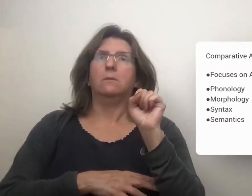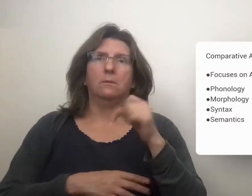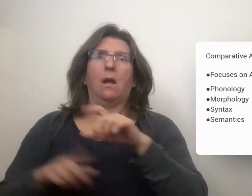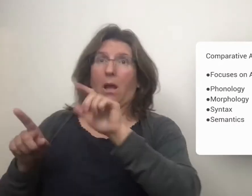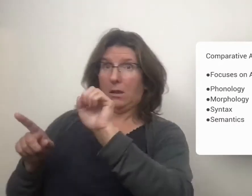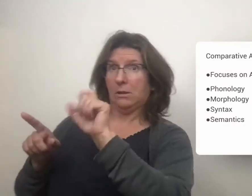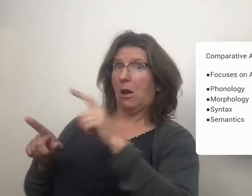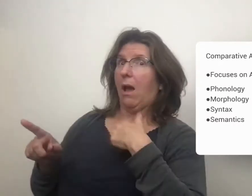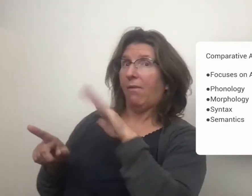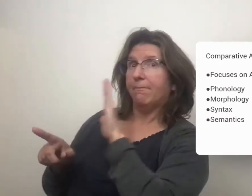s.